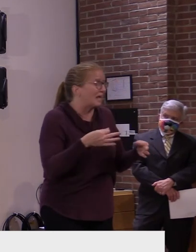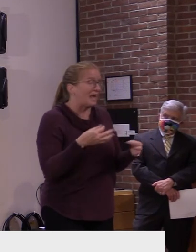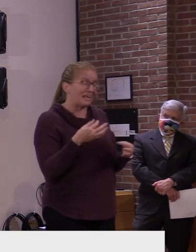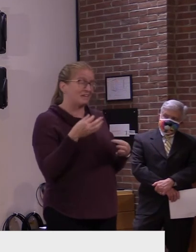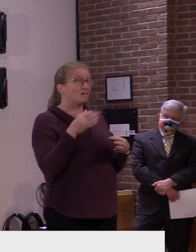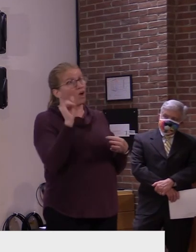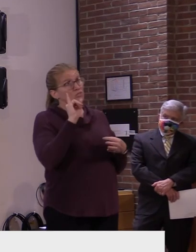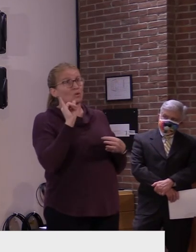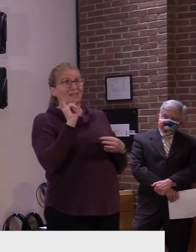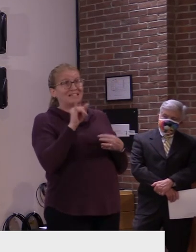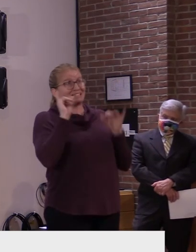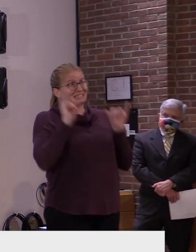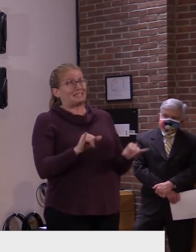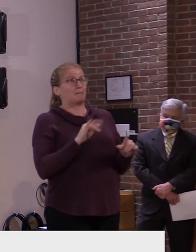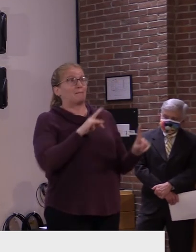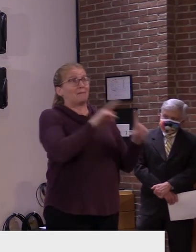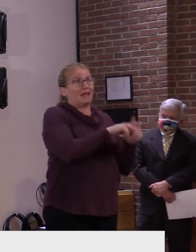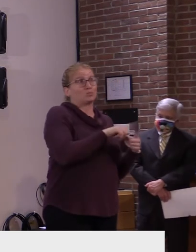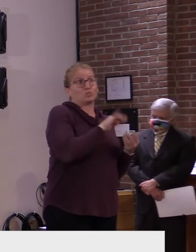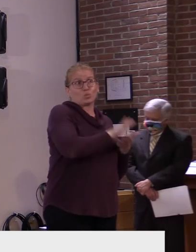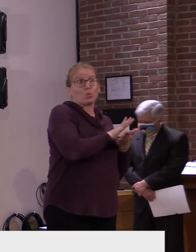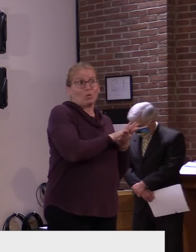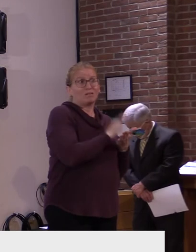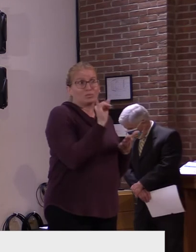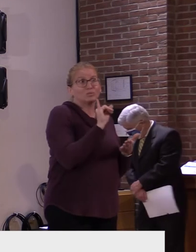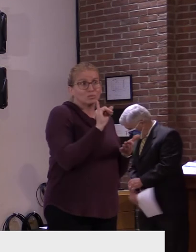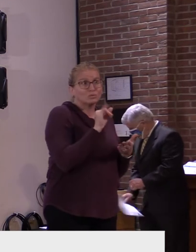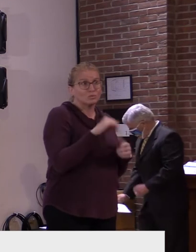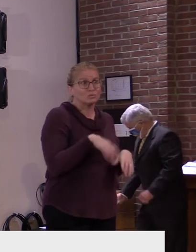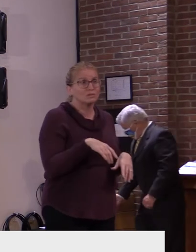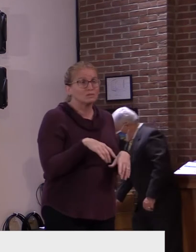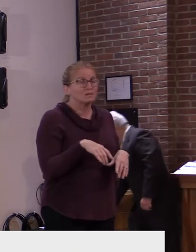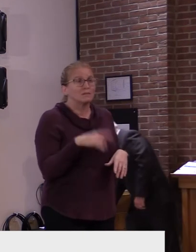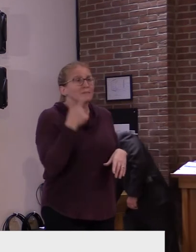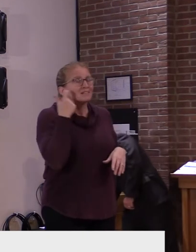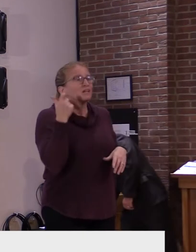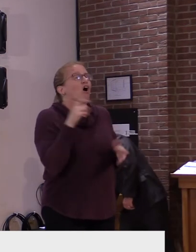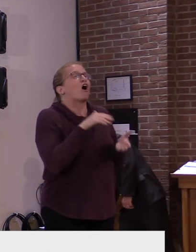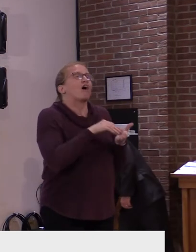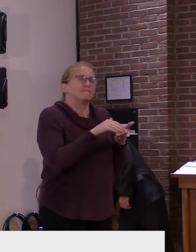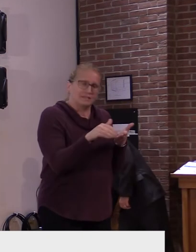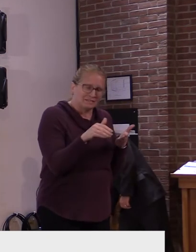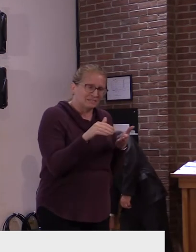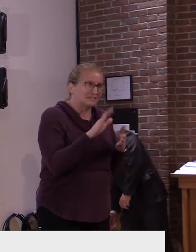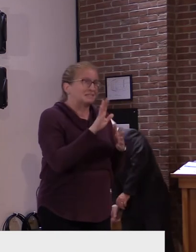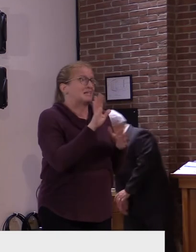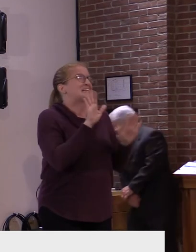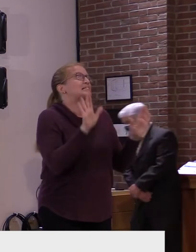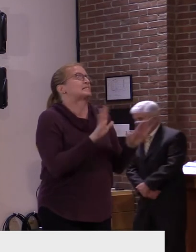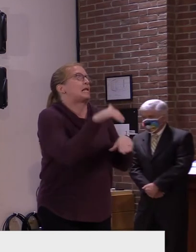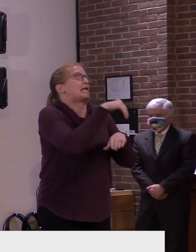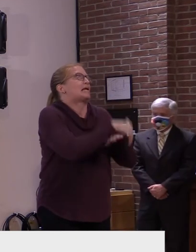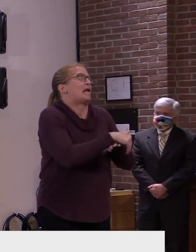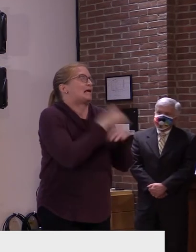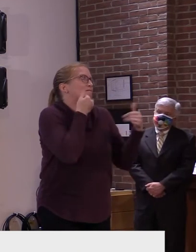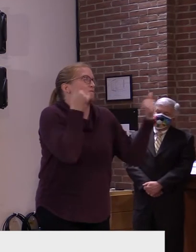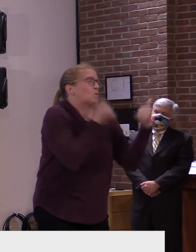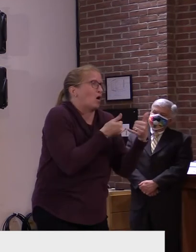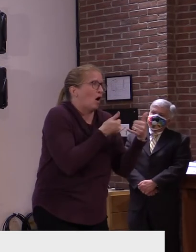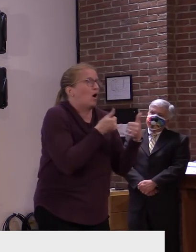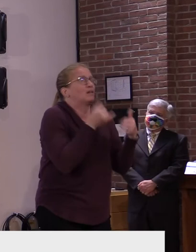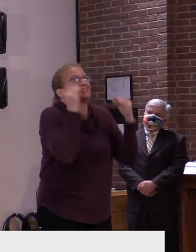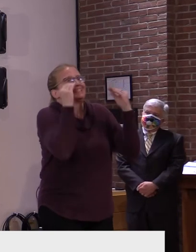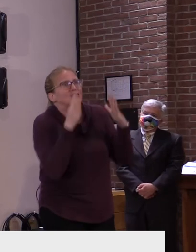extraordinarily well in the schools because there are countless sunday night phone calls with teachers principals